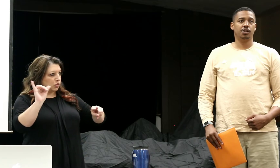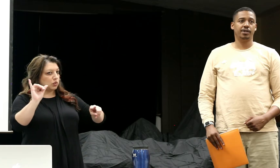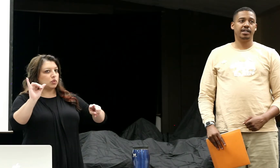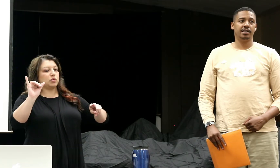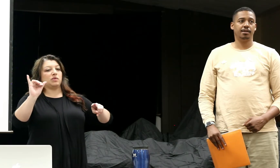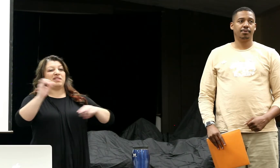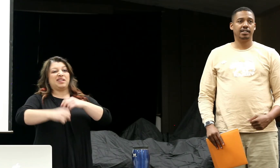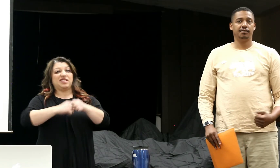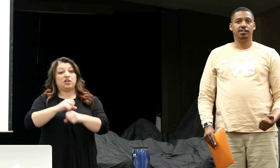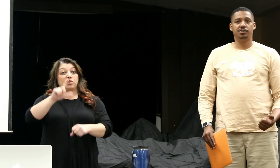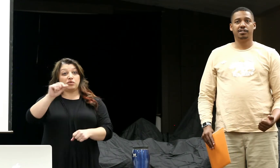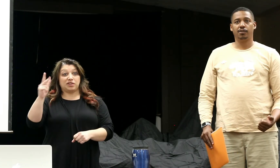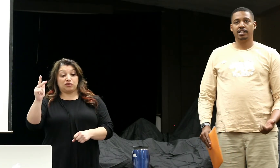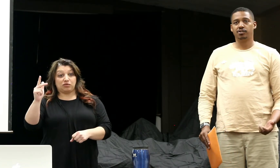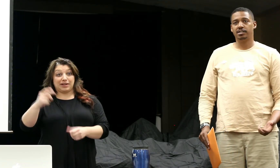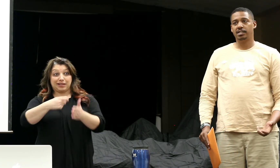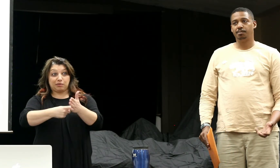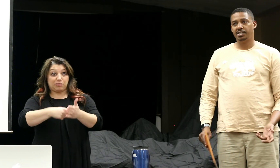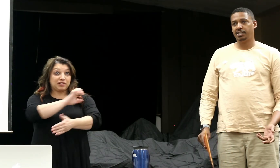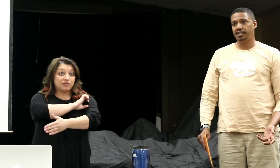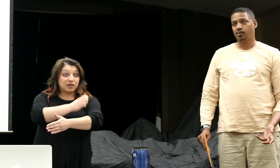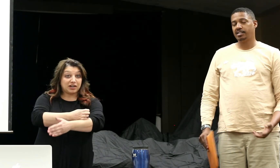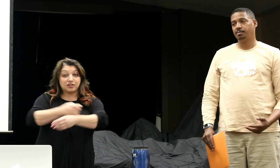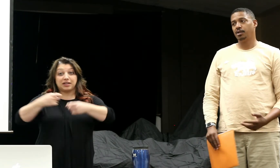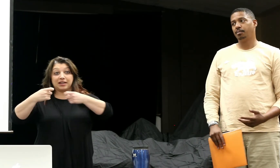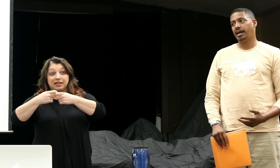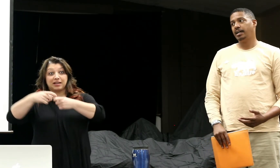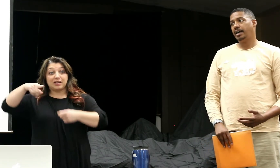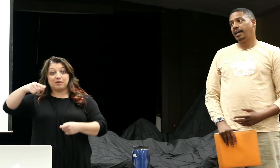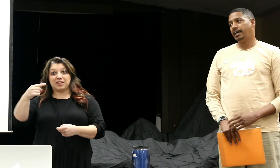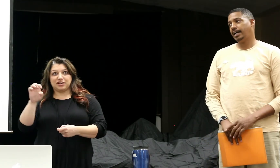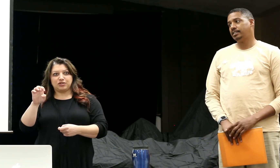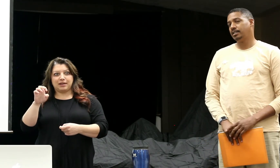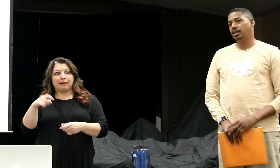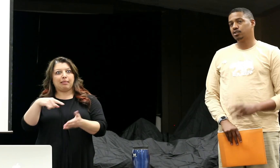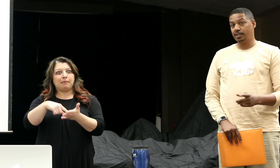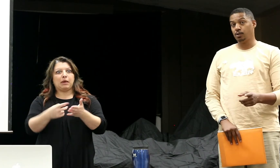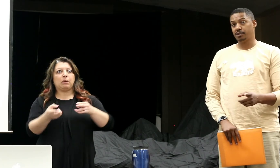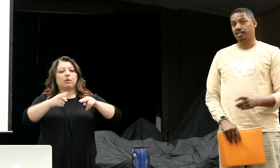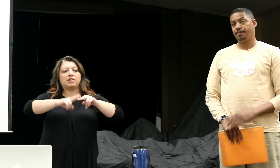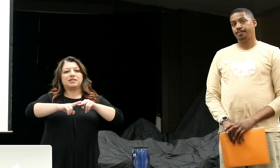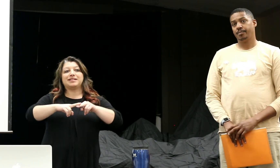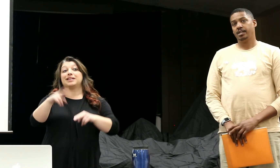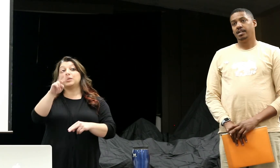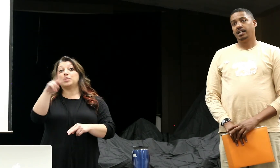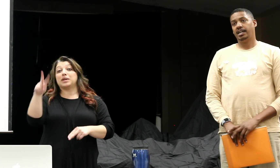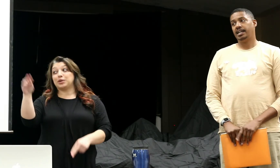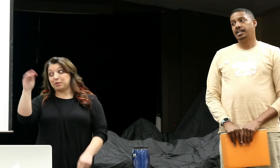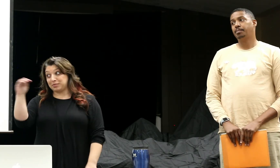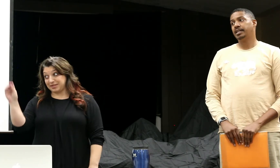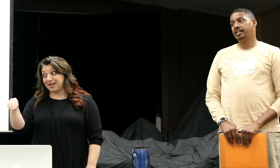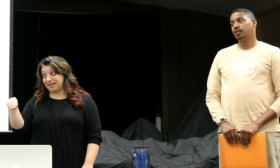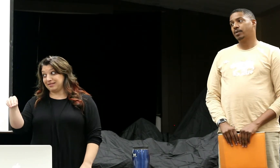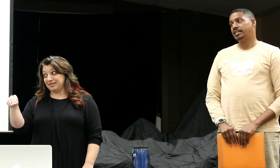2023, the price of energy for electricity, PG&E raised the bill by 22%, and they plan to raise it